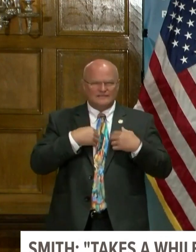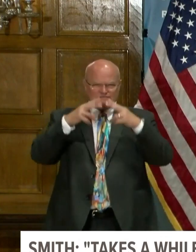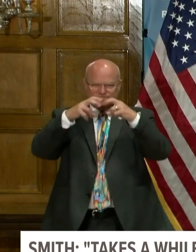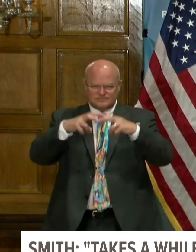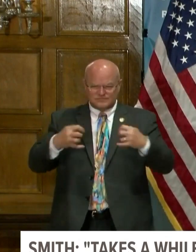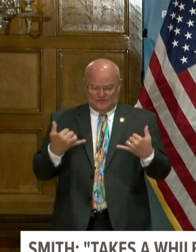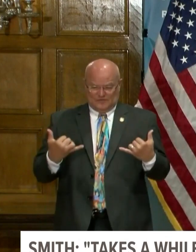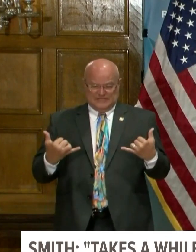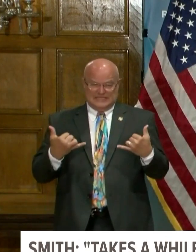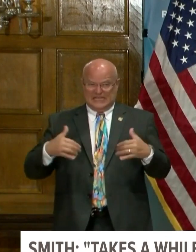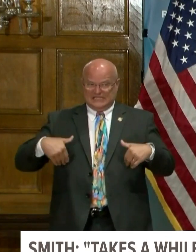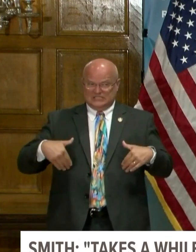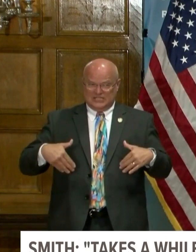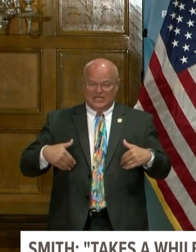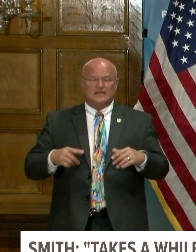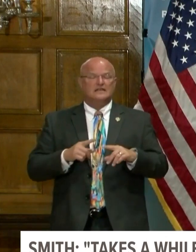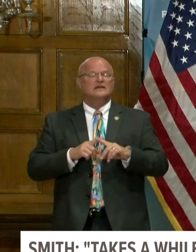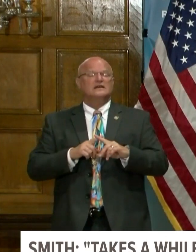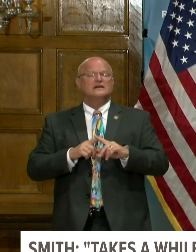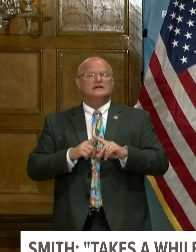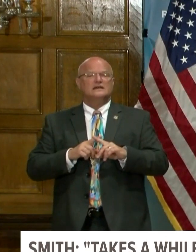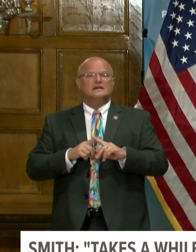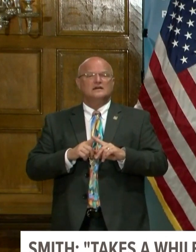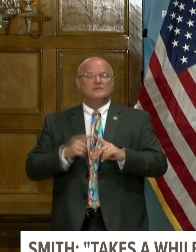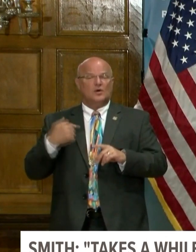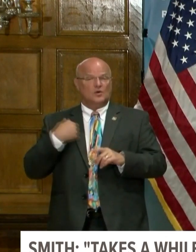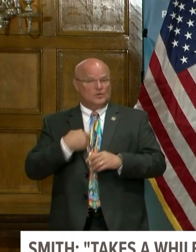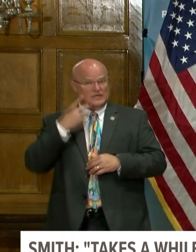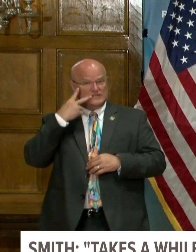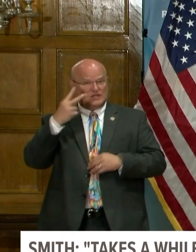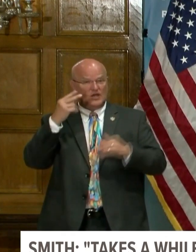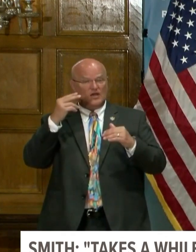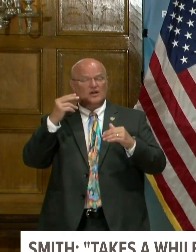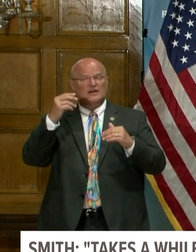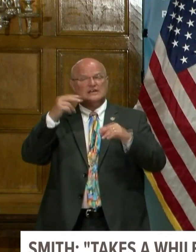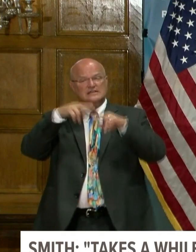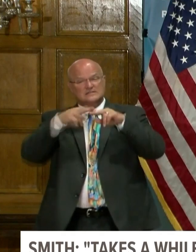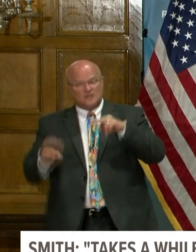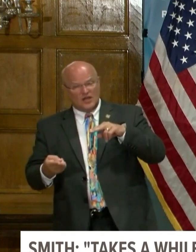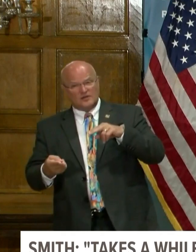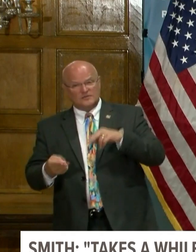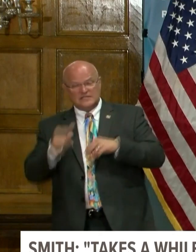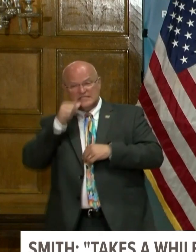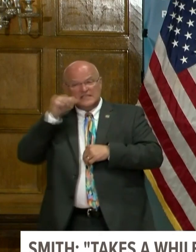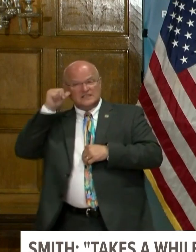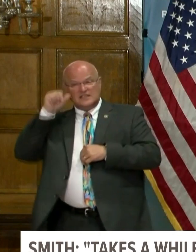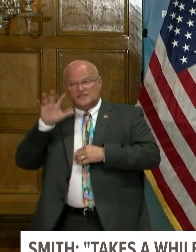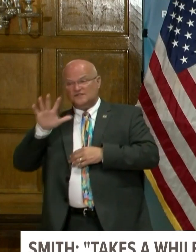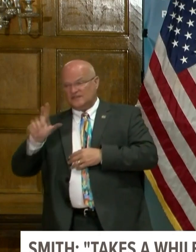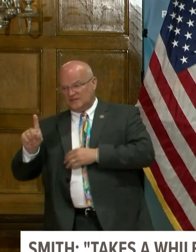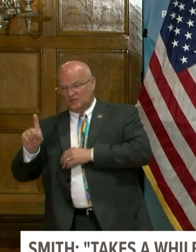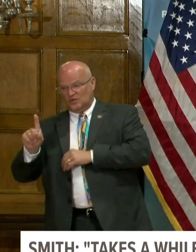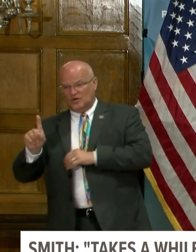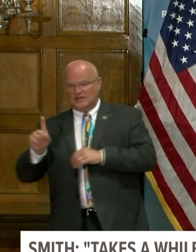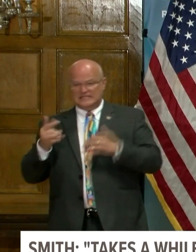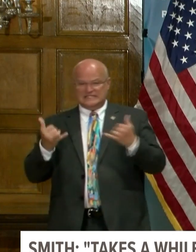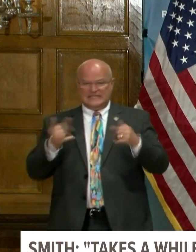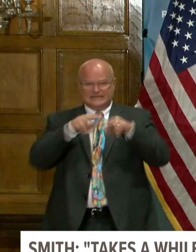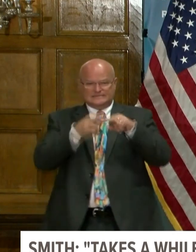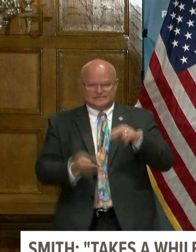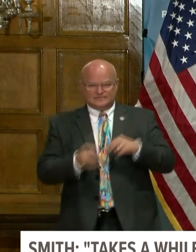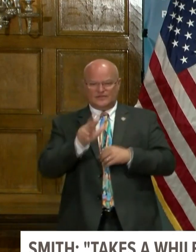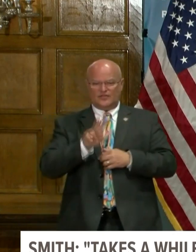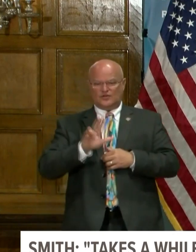breakdown from today's yet. We did see a drop. It was 51 yesterday, new cases, and 37